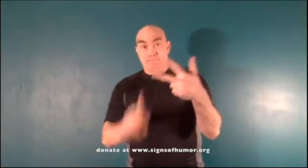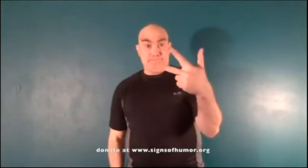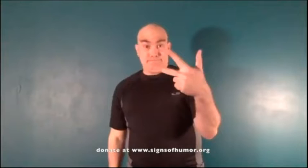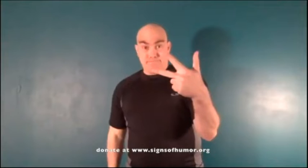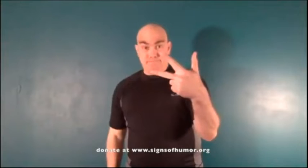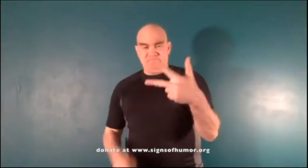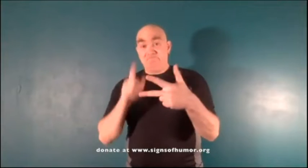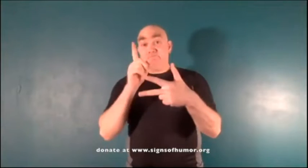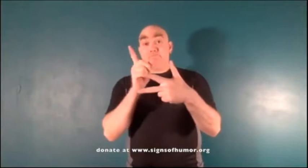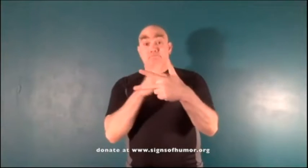3 questions.